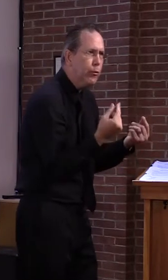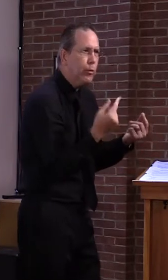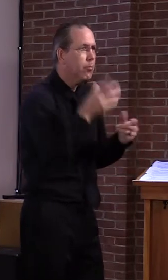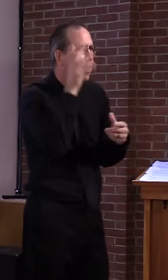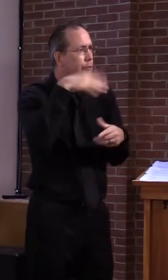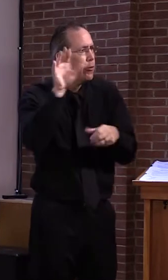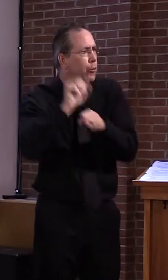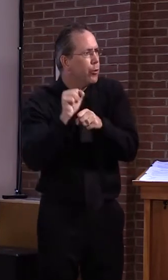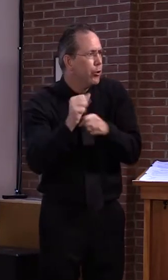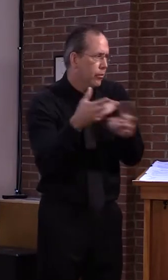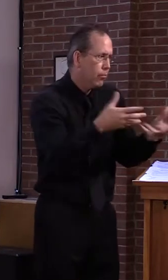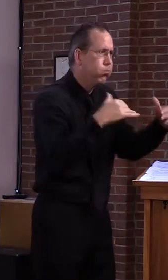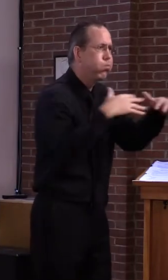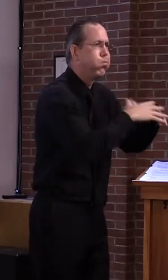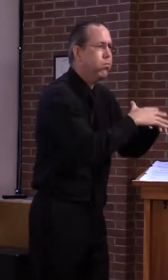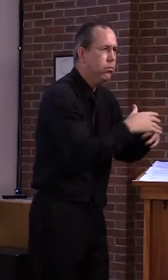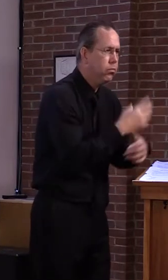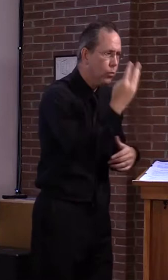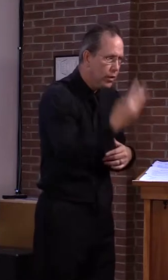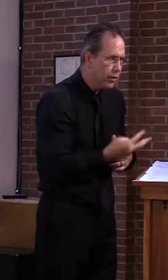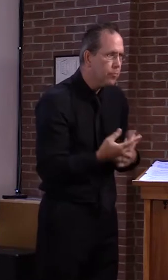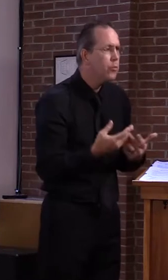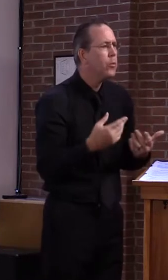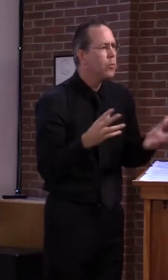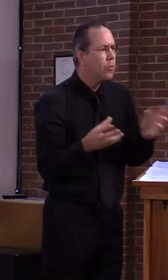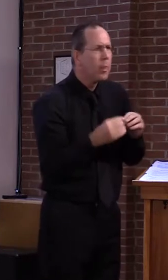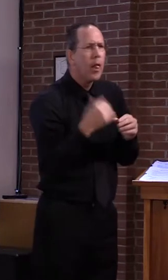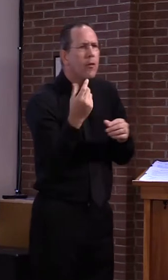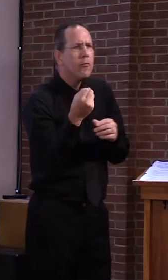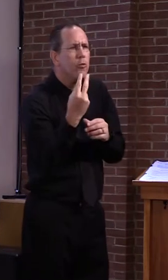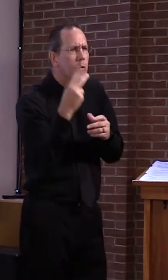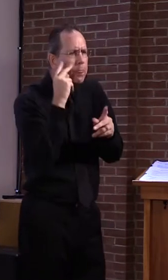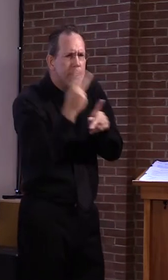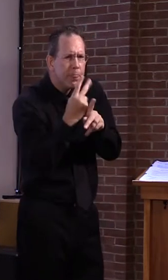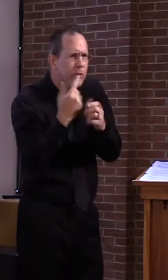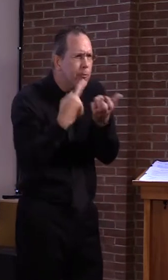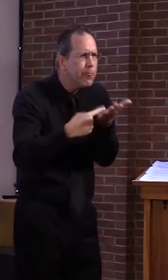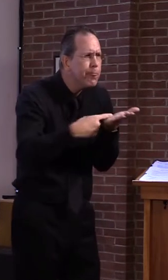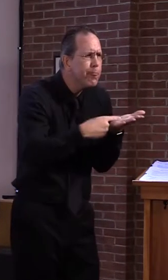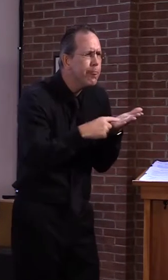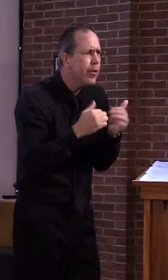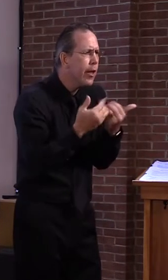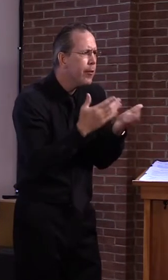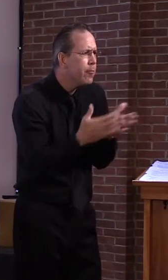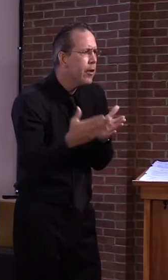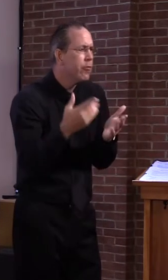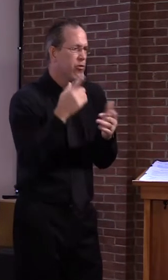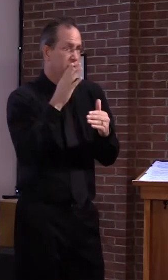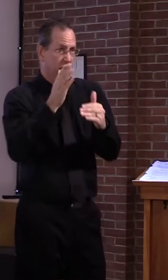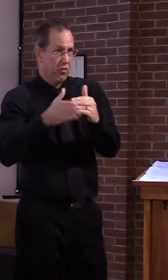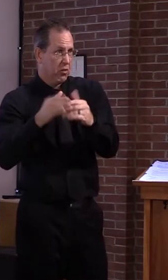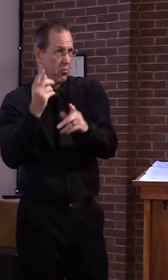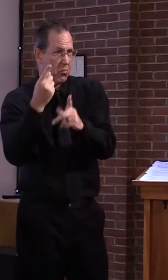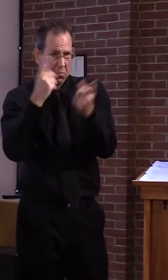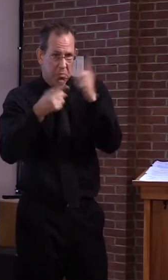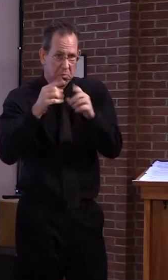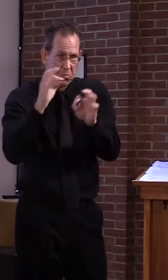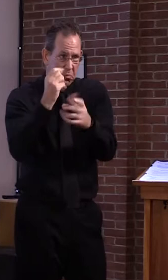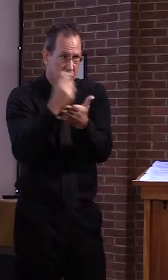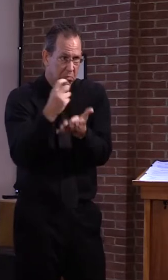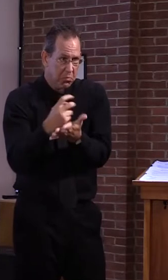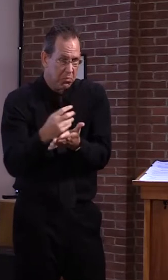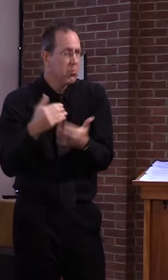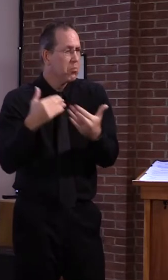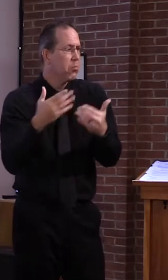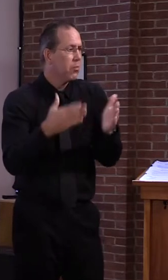this week. An additional 20 sites have applications actively in progress with the expectation that